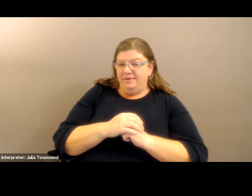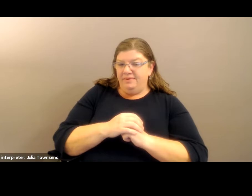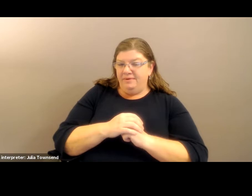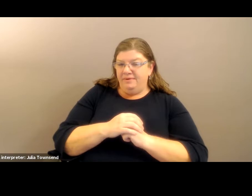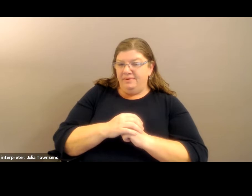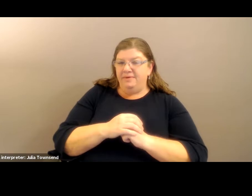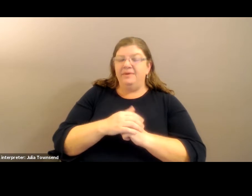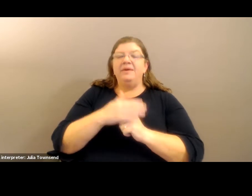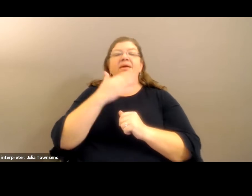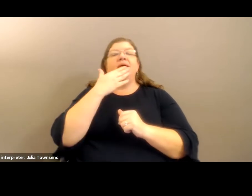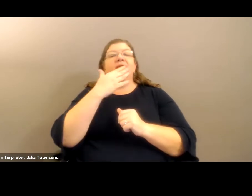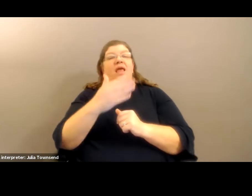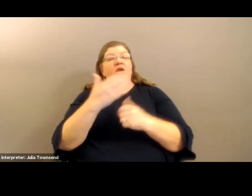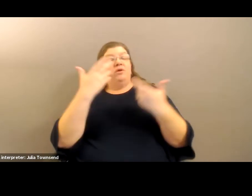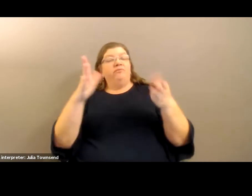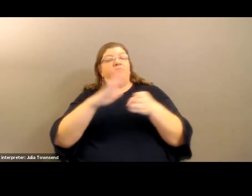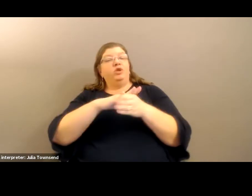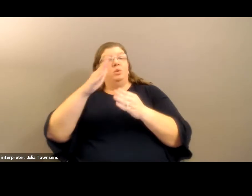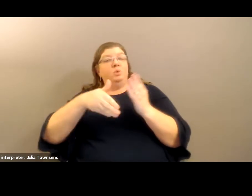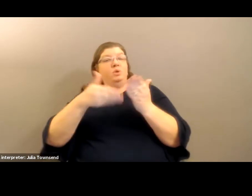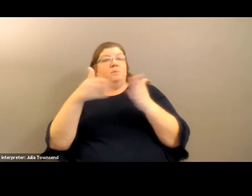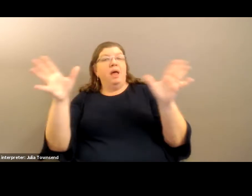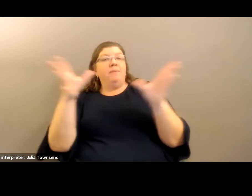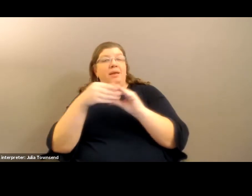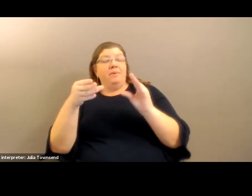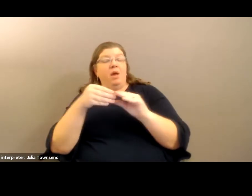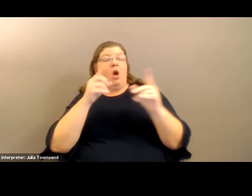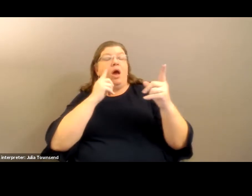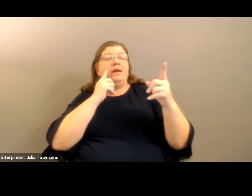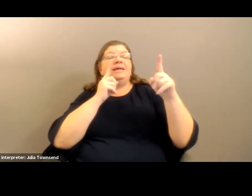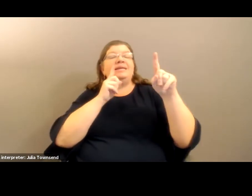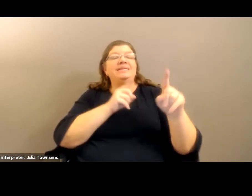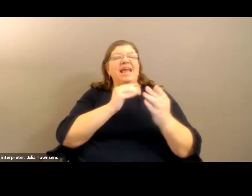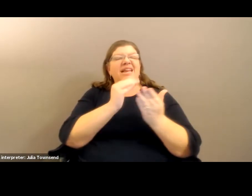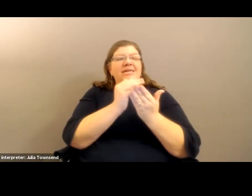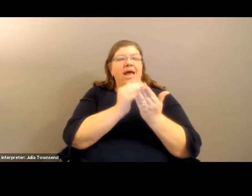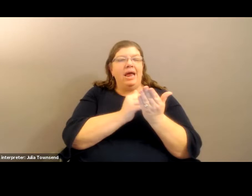Thank you, President Munoz. That concludes public comment on consent agenda items.